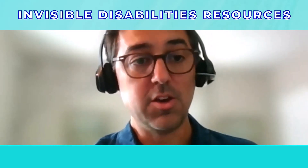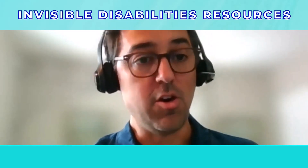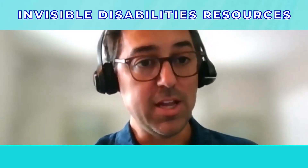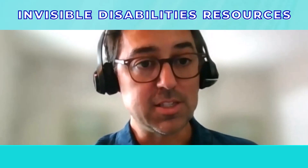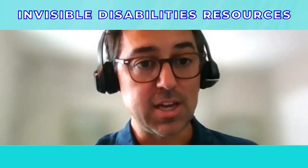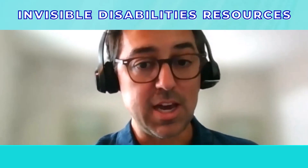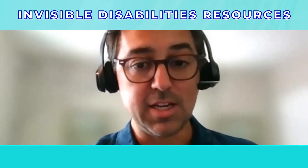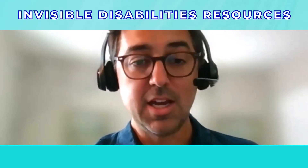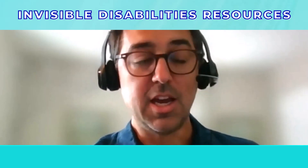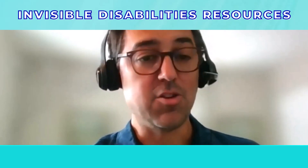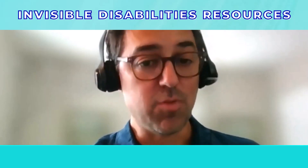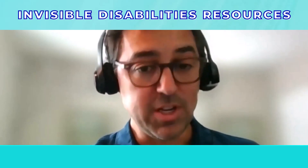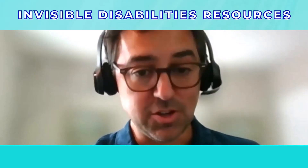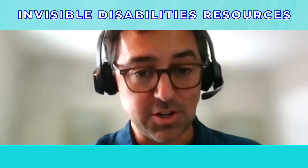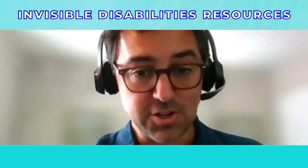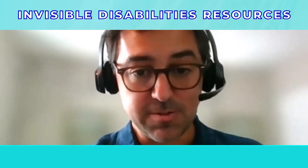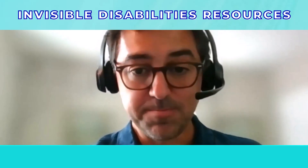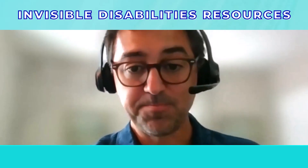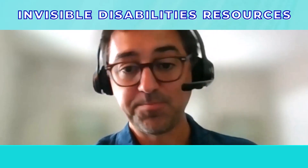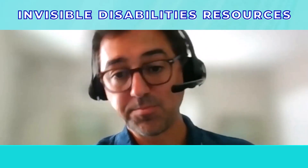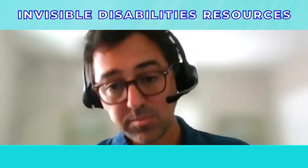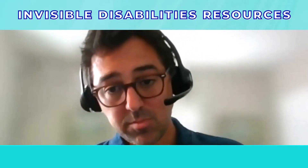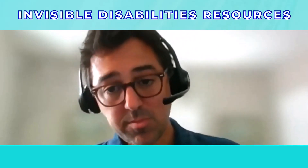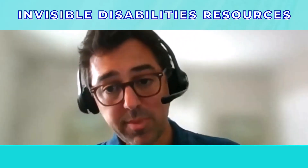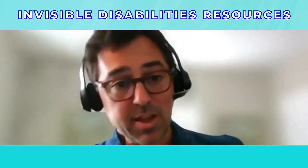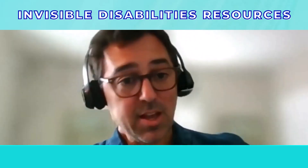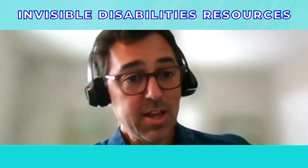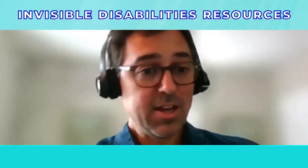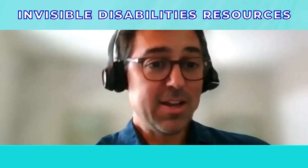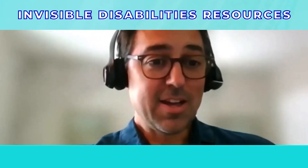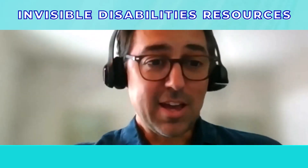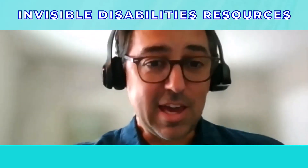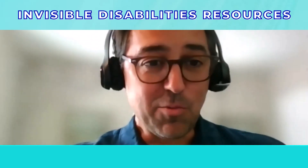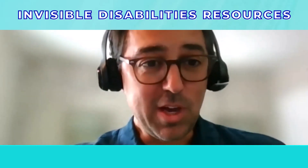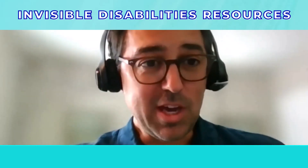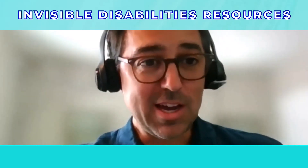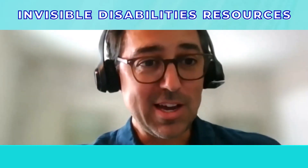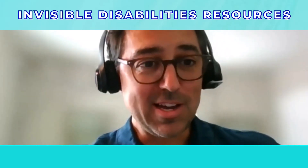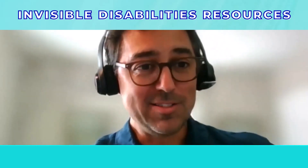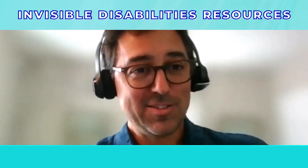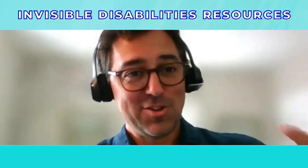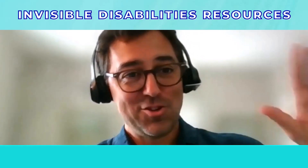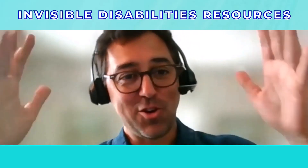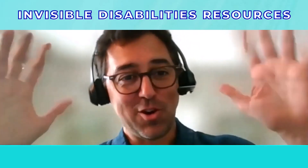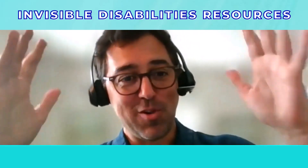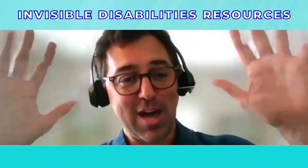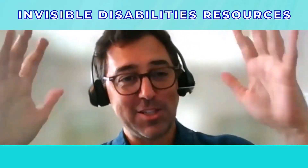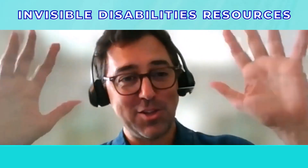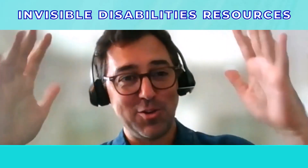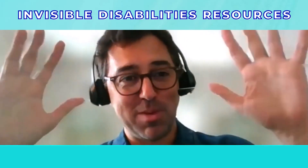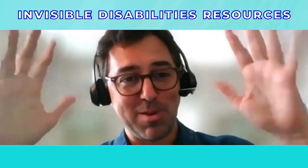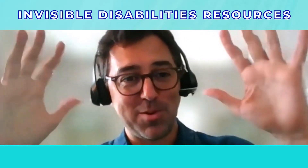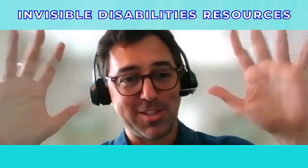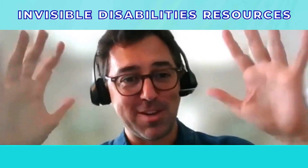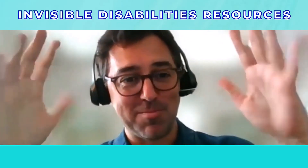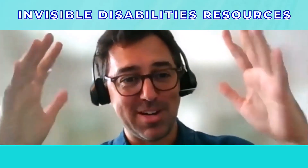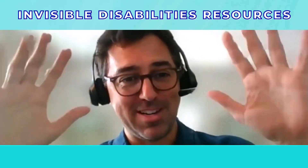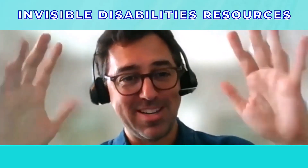not at the core of what's going on in people's lives. So I think there's some work to be done in terms of